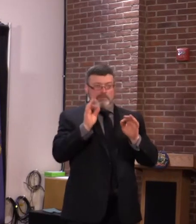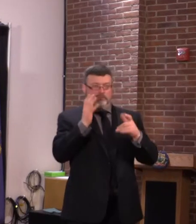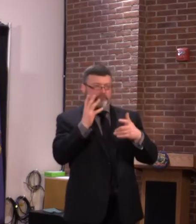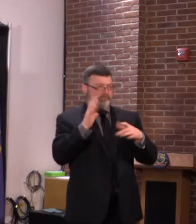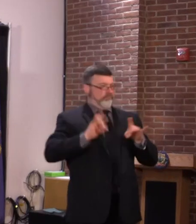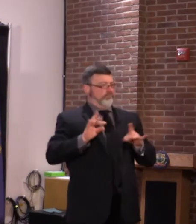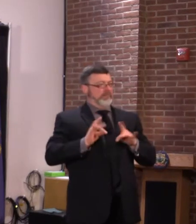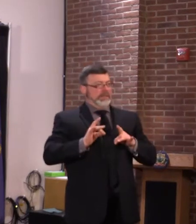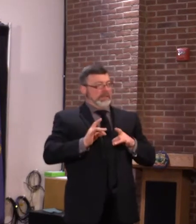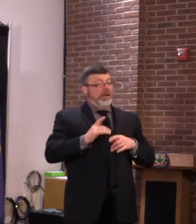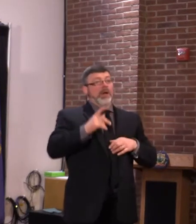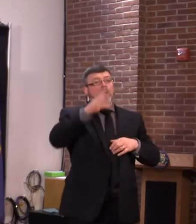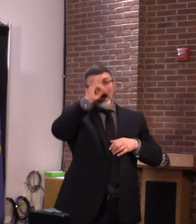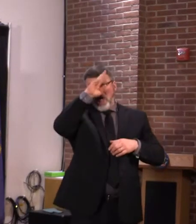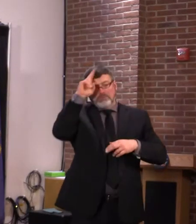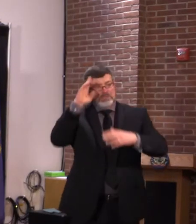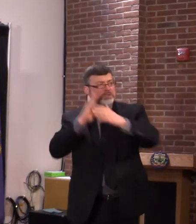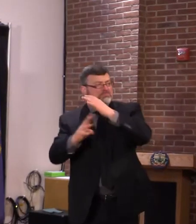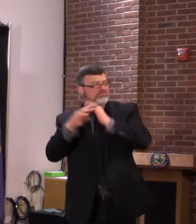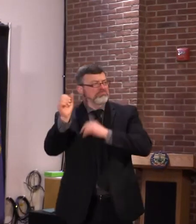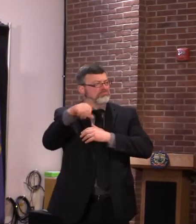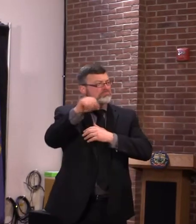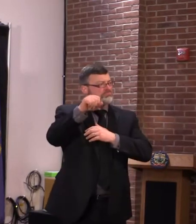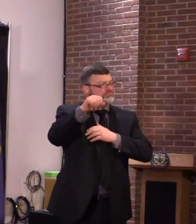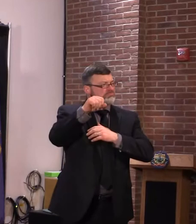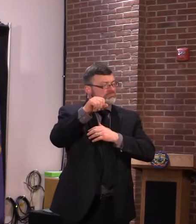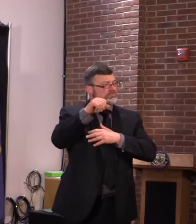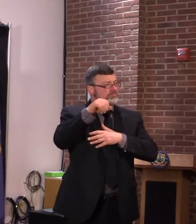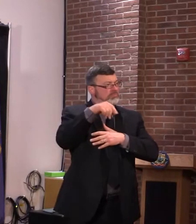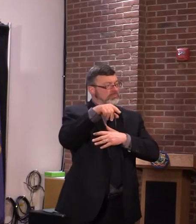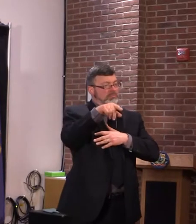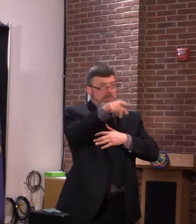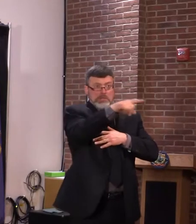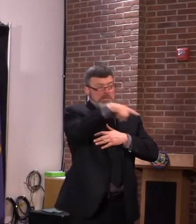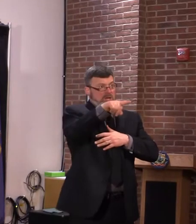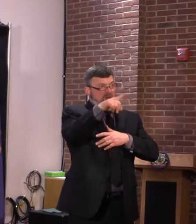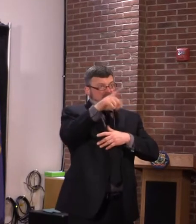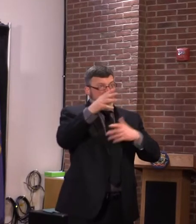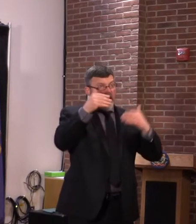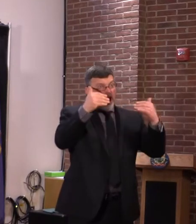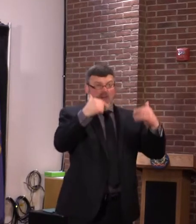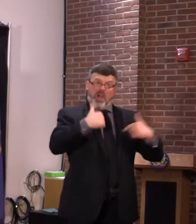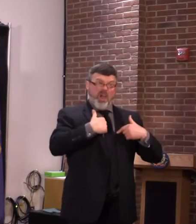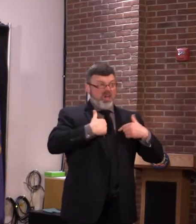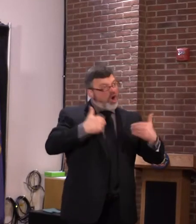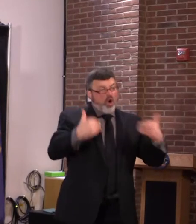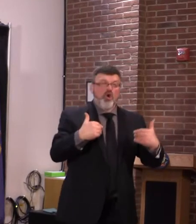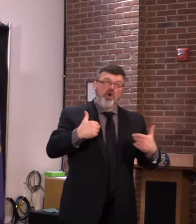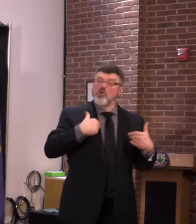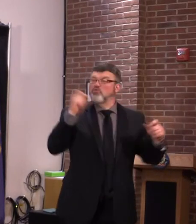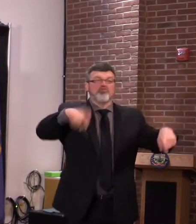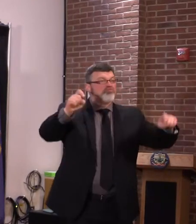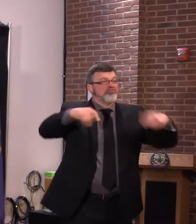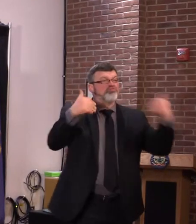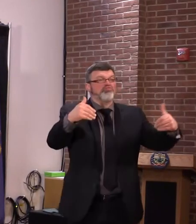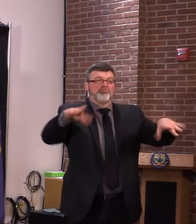get COVID and get it over with? My answer is no, and I'll give you a few reasons